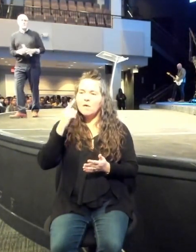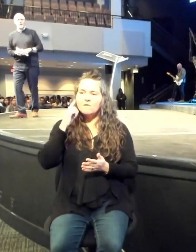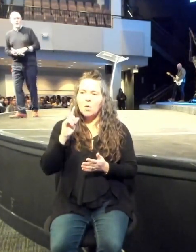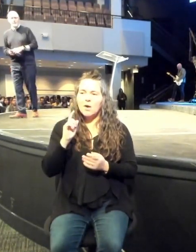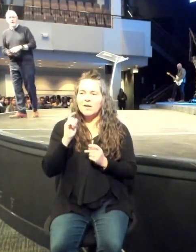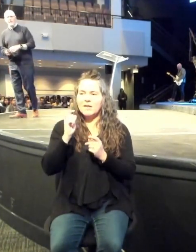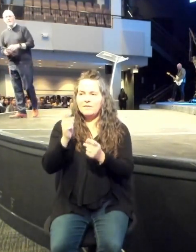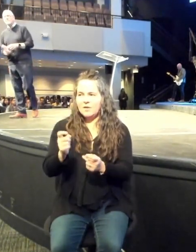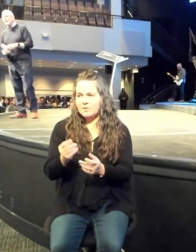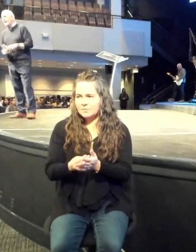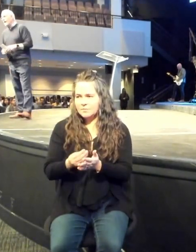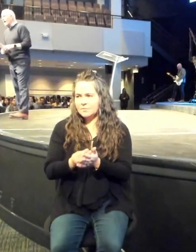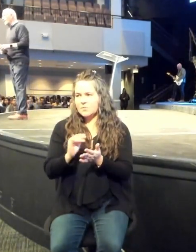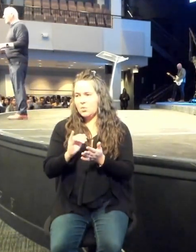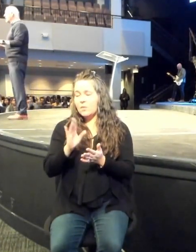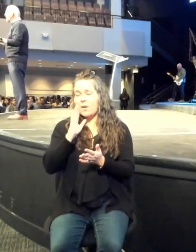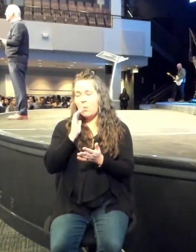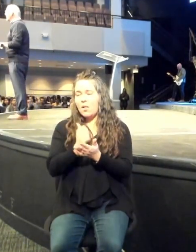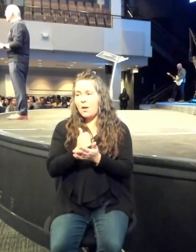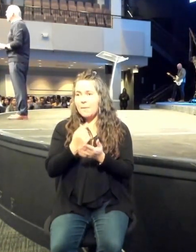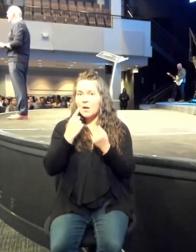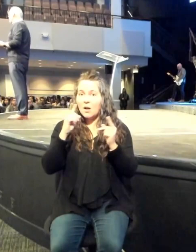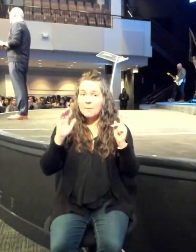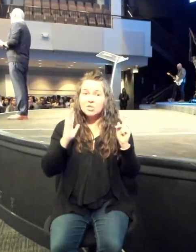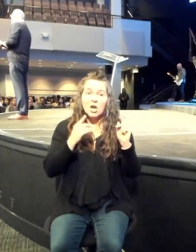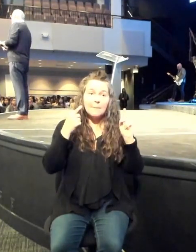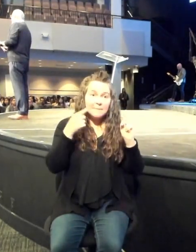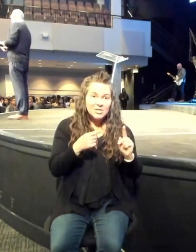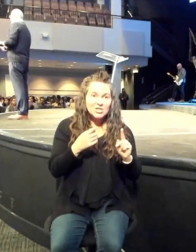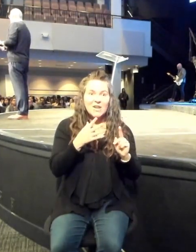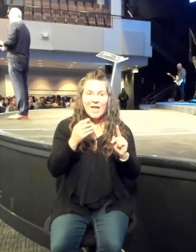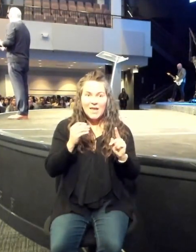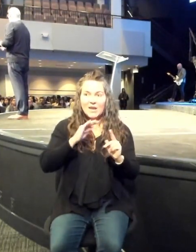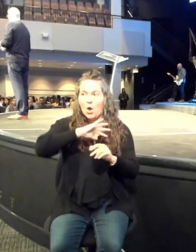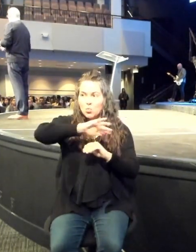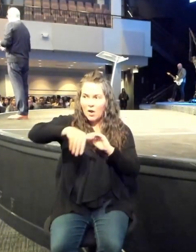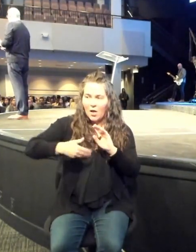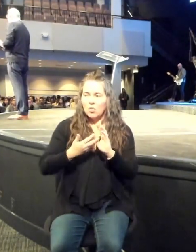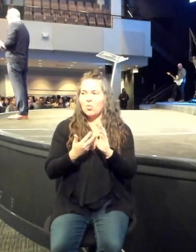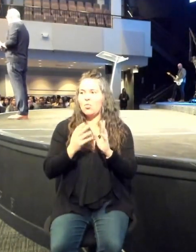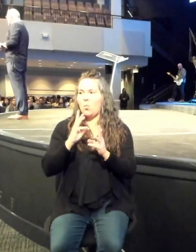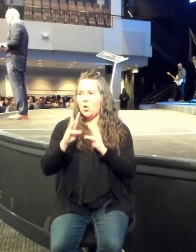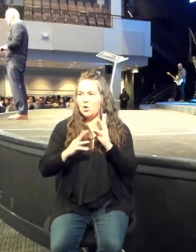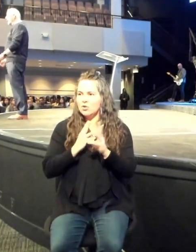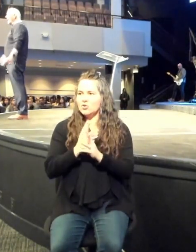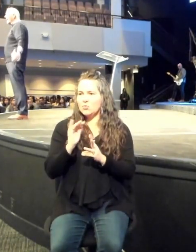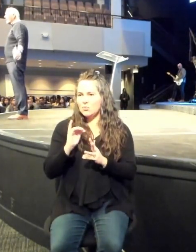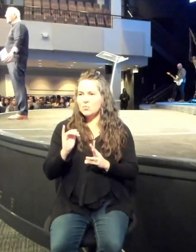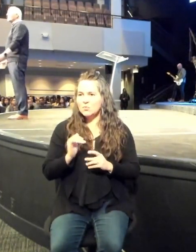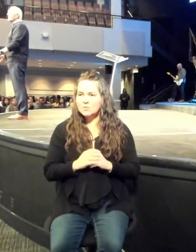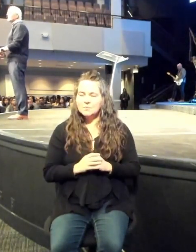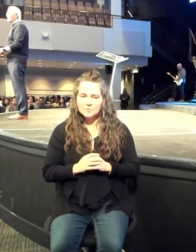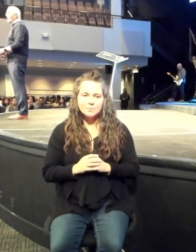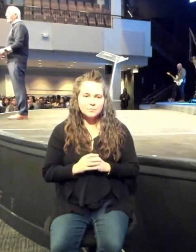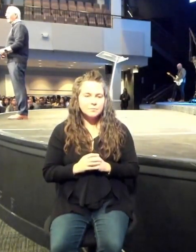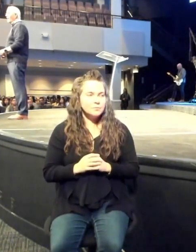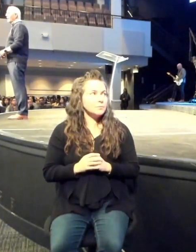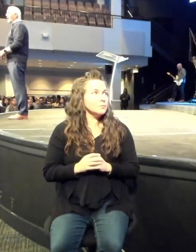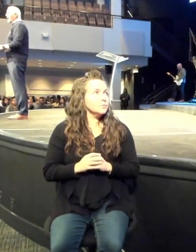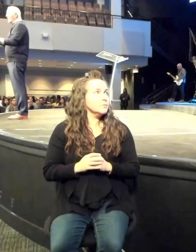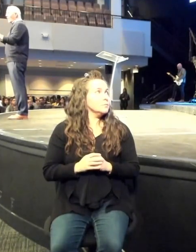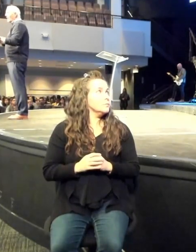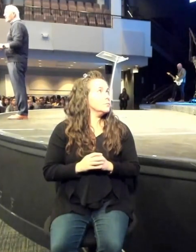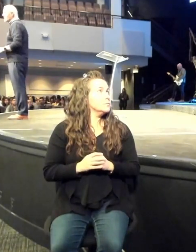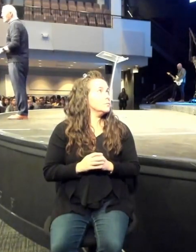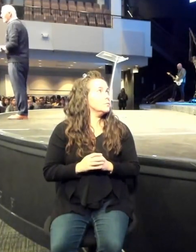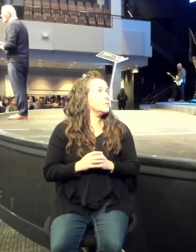us to accomplish our mission, not only here, but literally around the world with all of our global partners that we're assisting with missions around the world. A